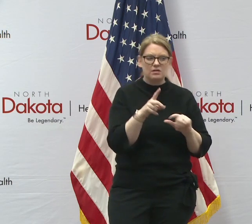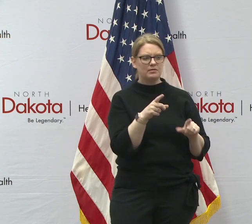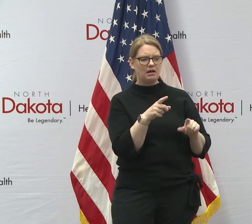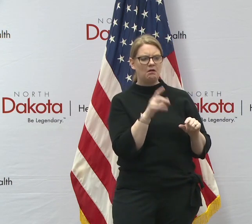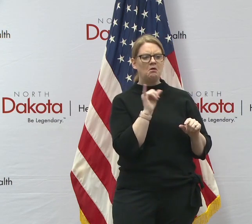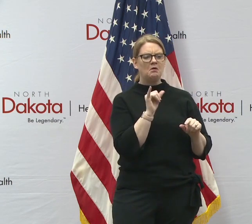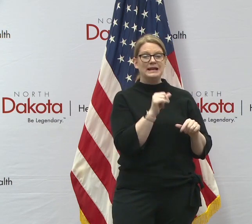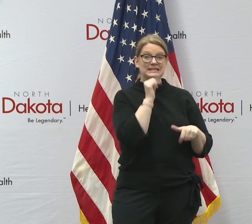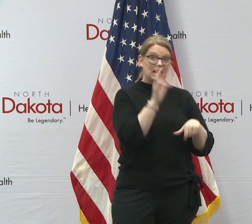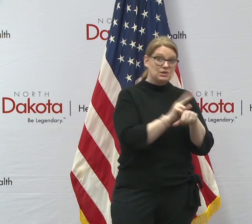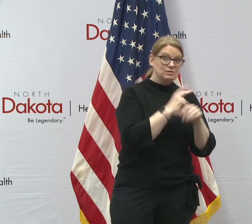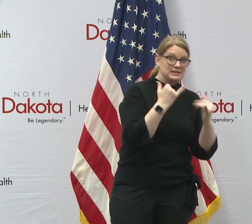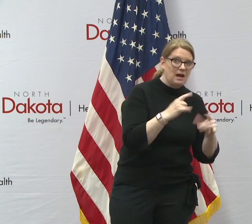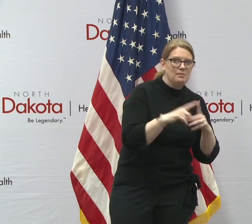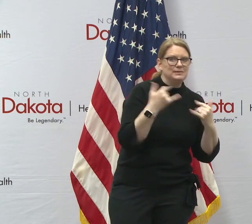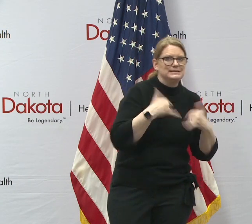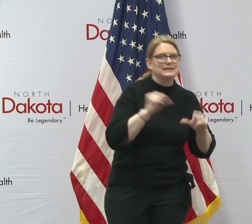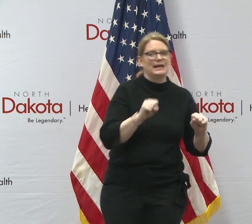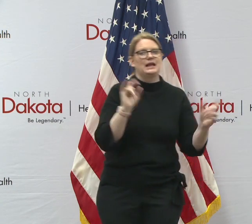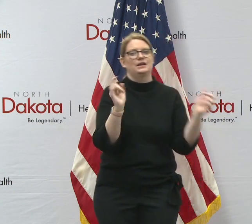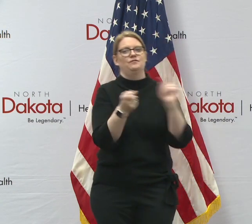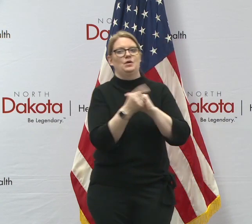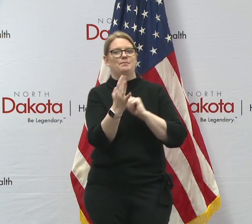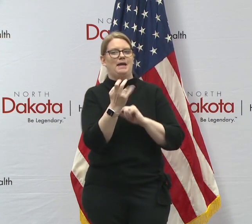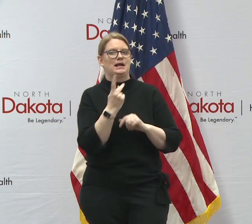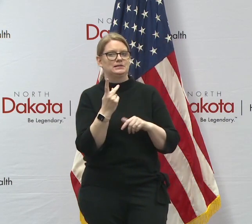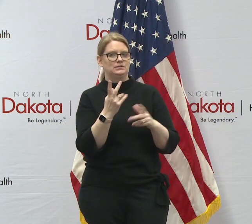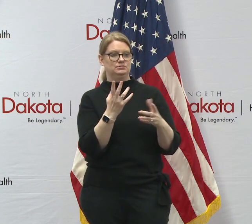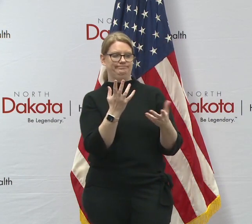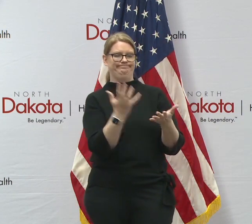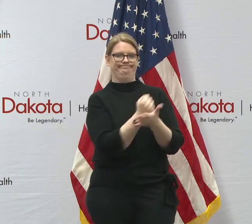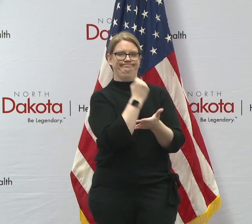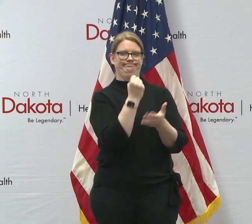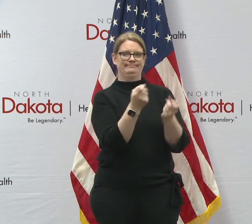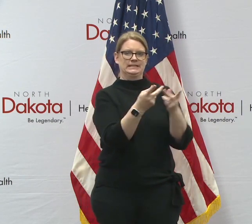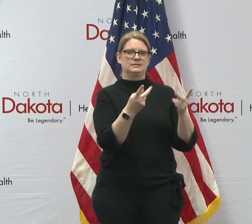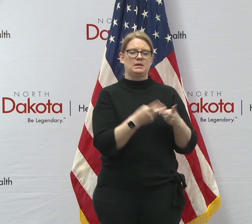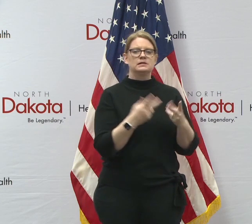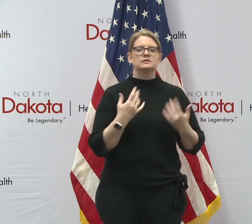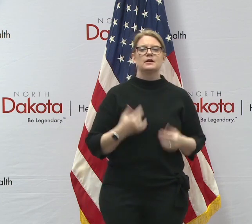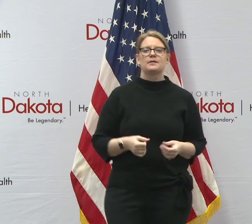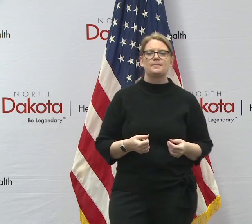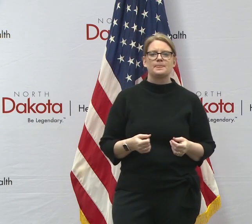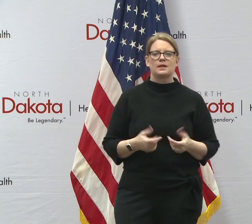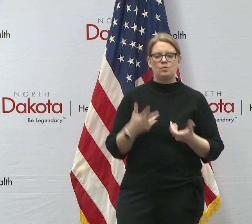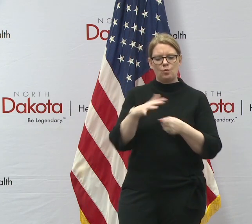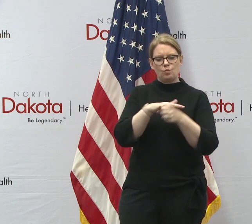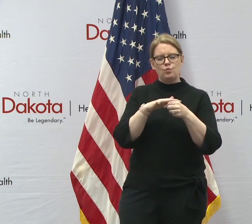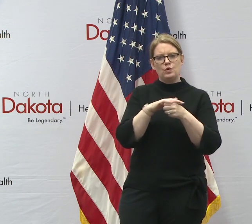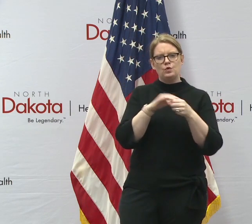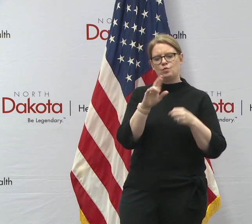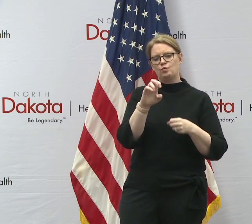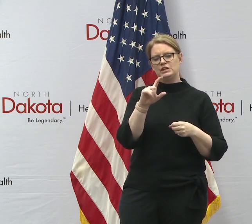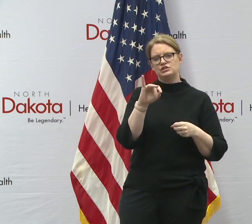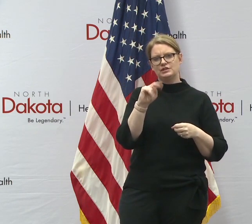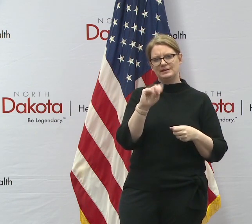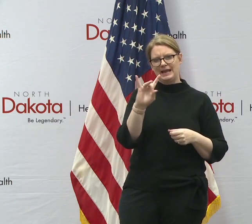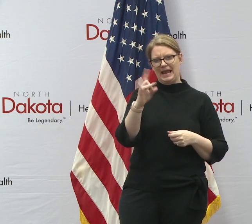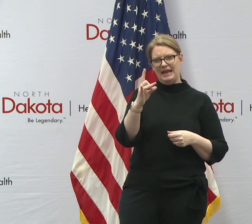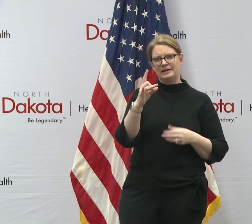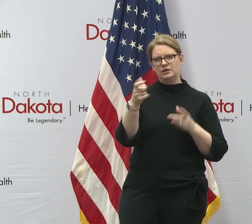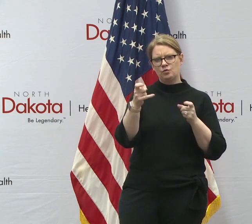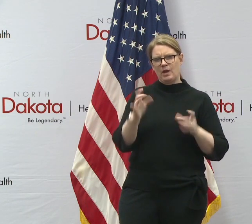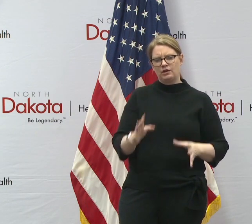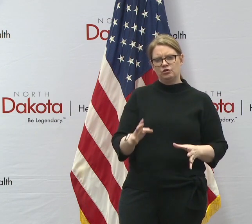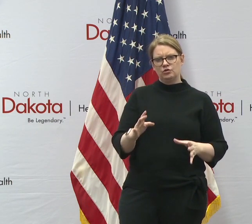space. When we've had a chance to talk today, we had calls with the Region 8